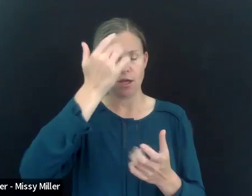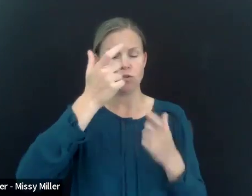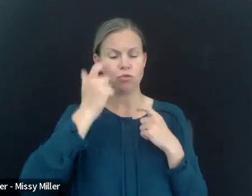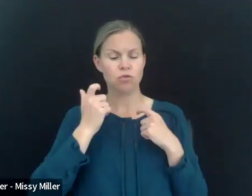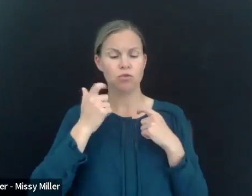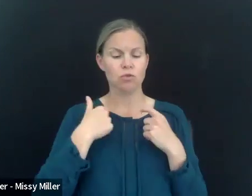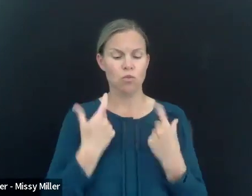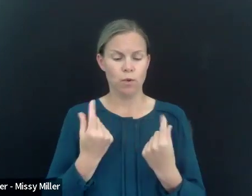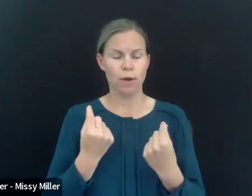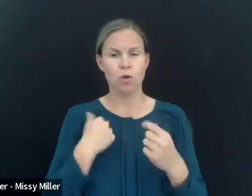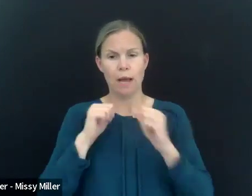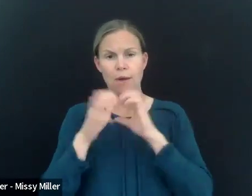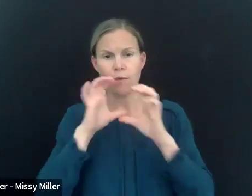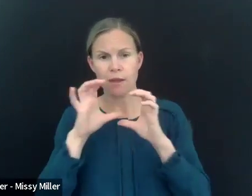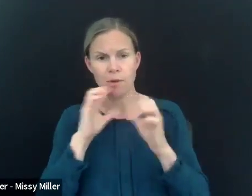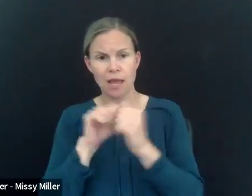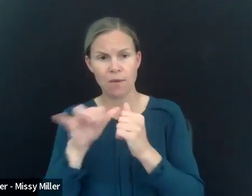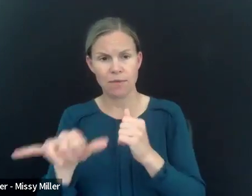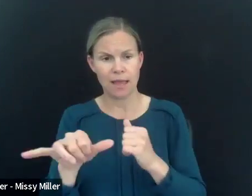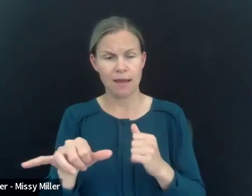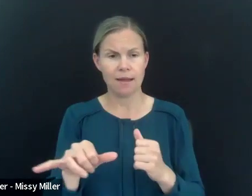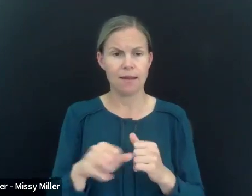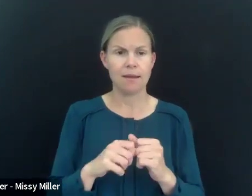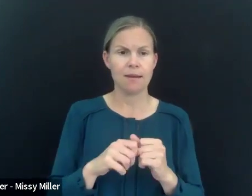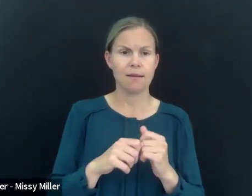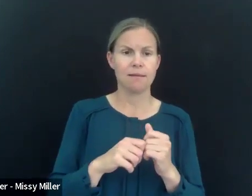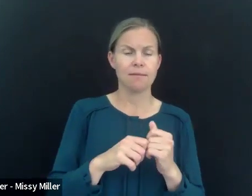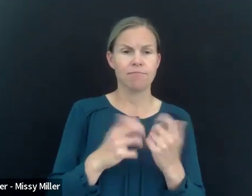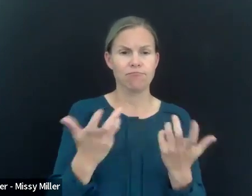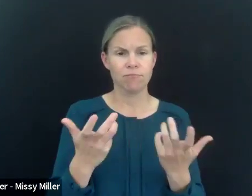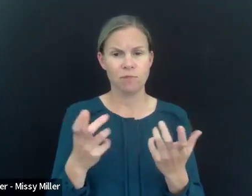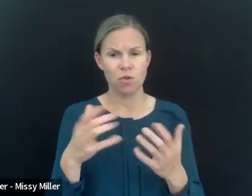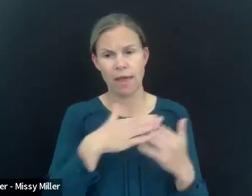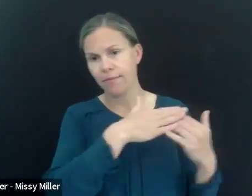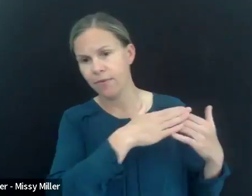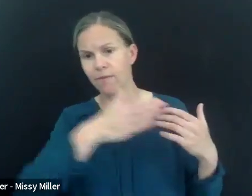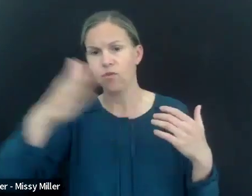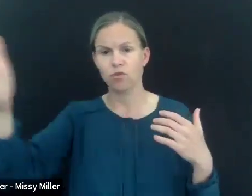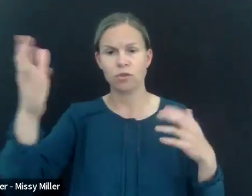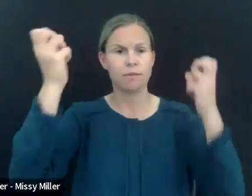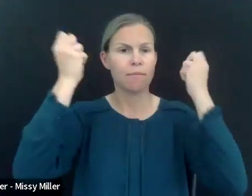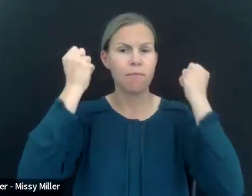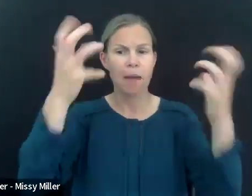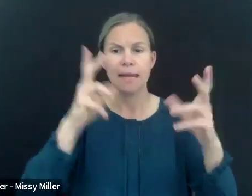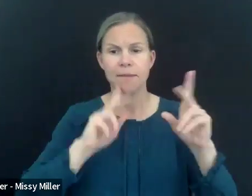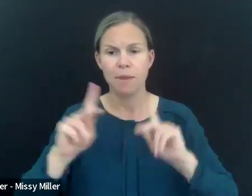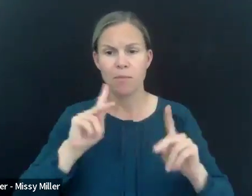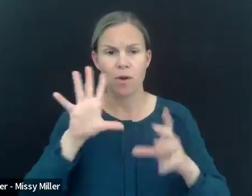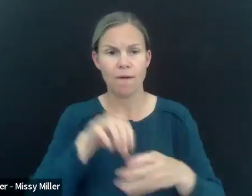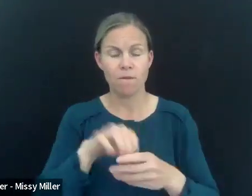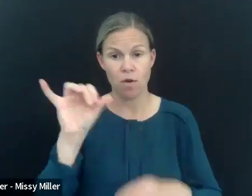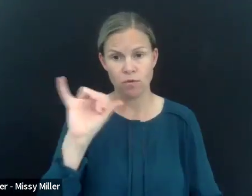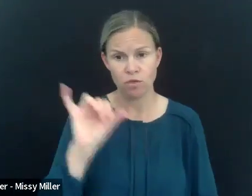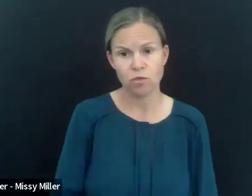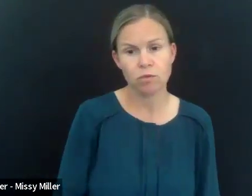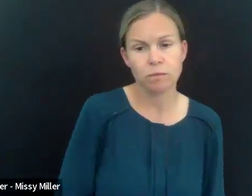it, communicating it in dynamic ways so that you can get a range of audiences engaged. Because again, that's